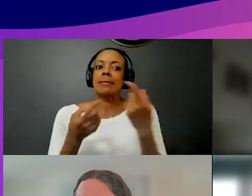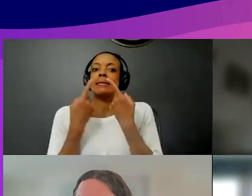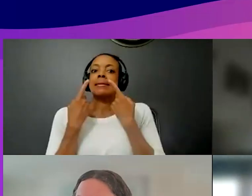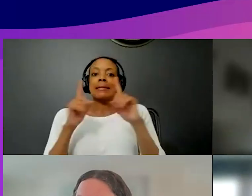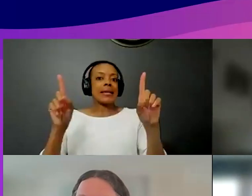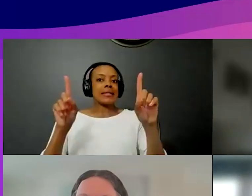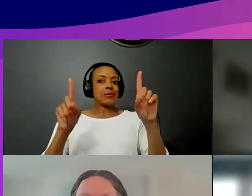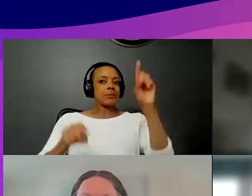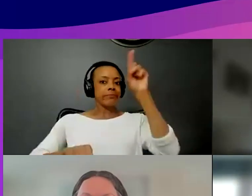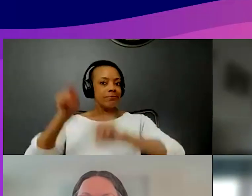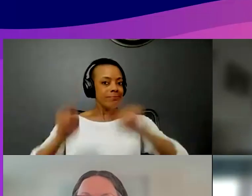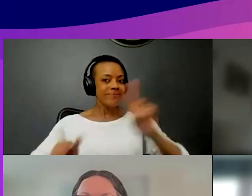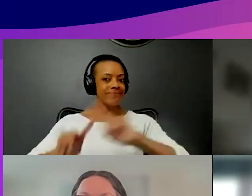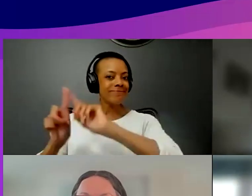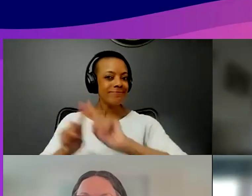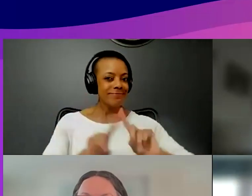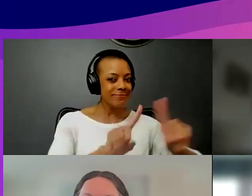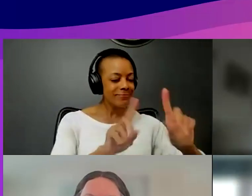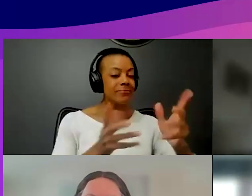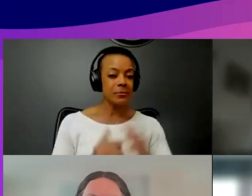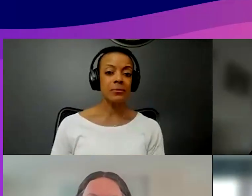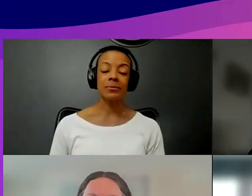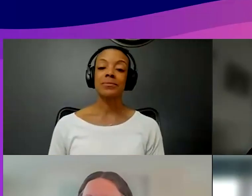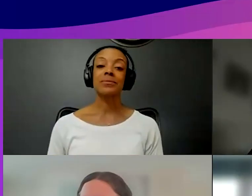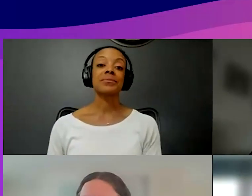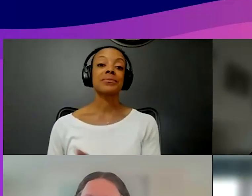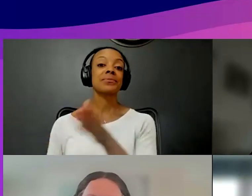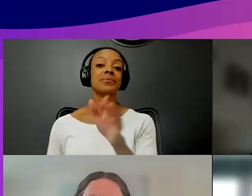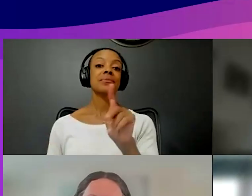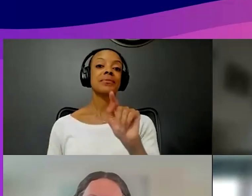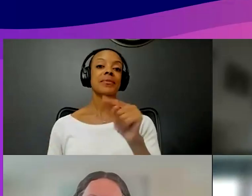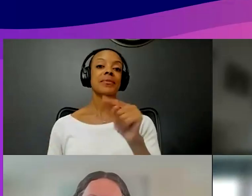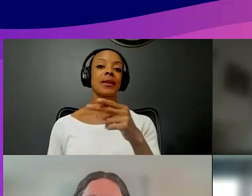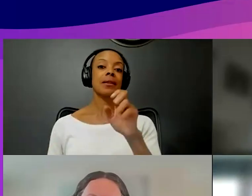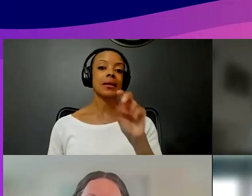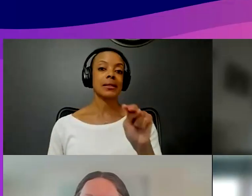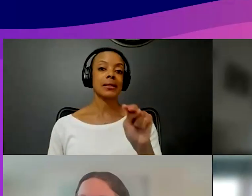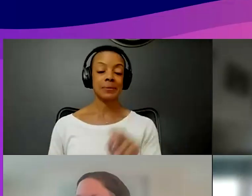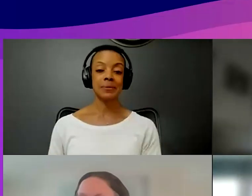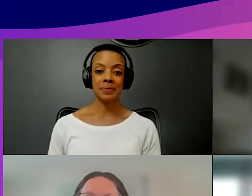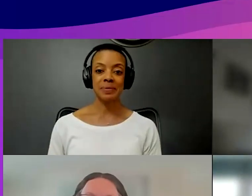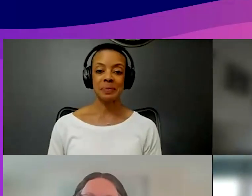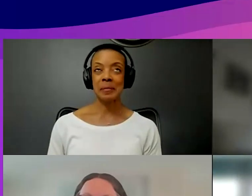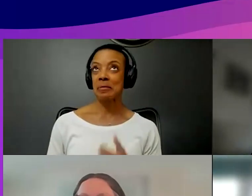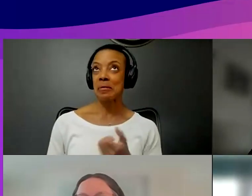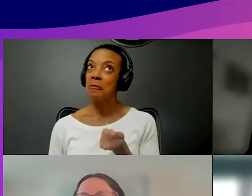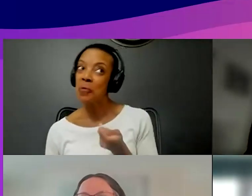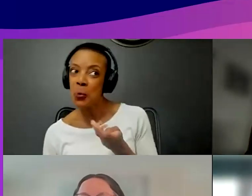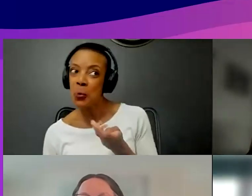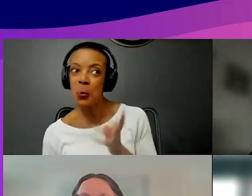Kathleen, your final takeaway. Yeah, I just got a couple, but it won't take too